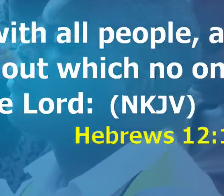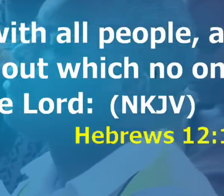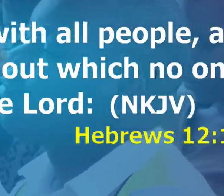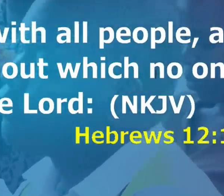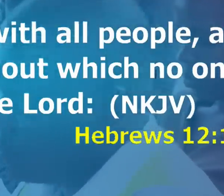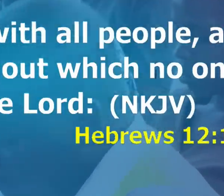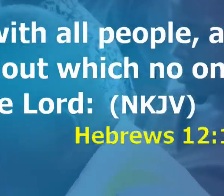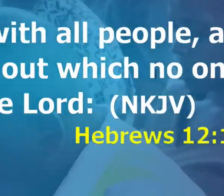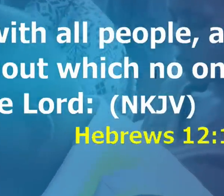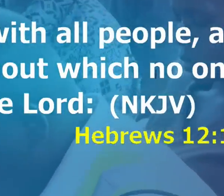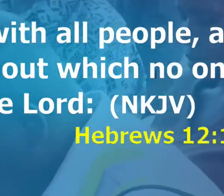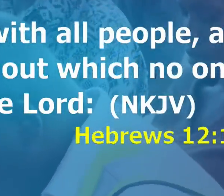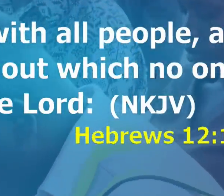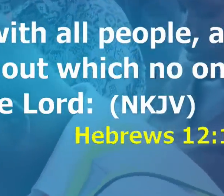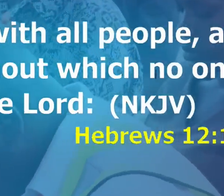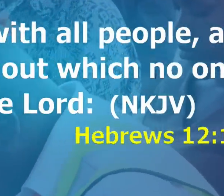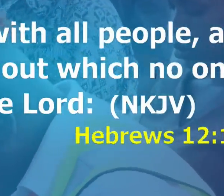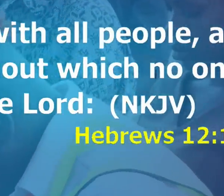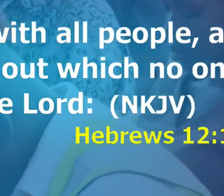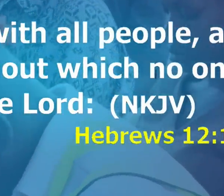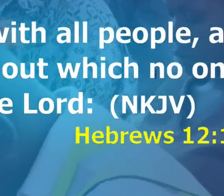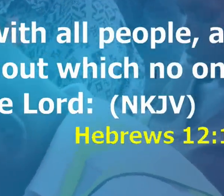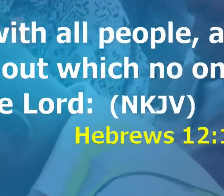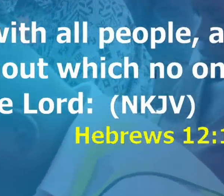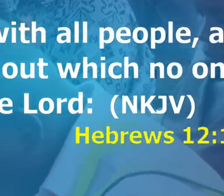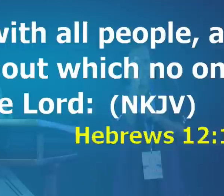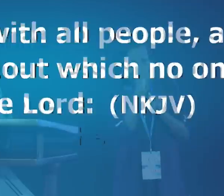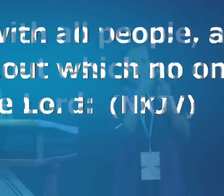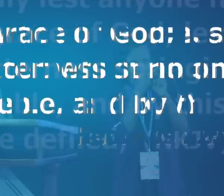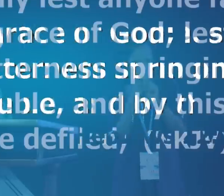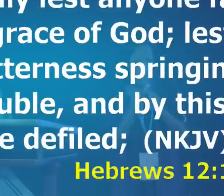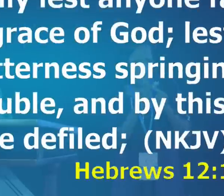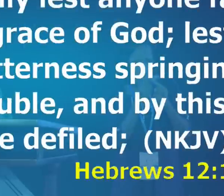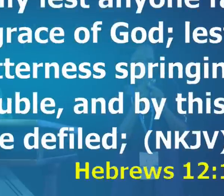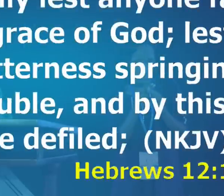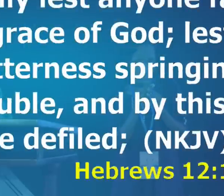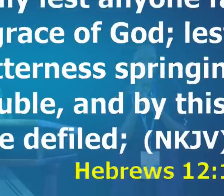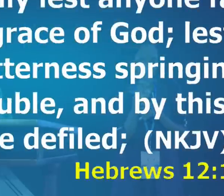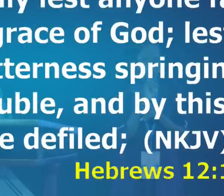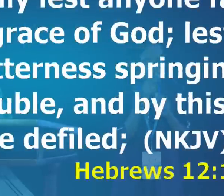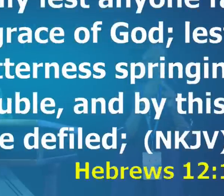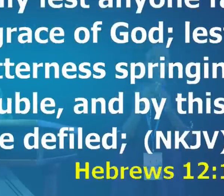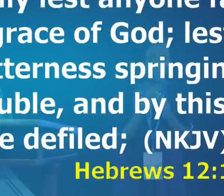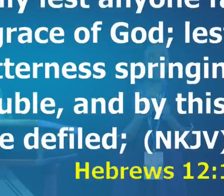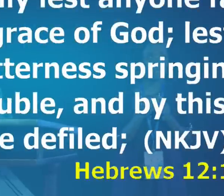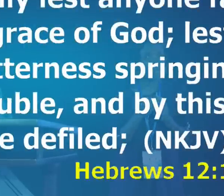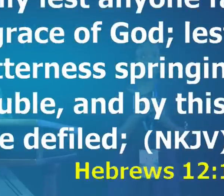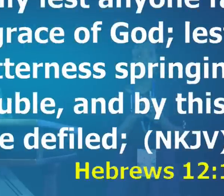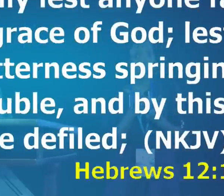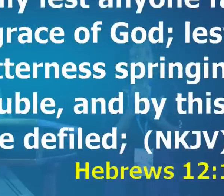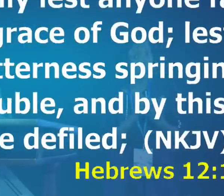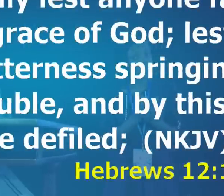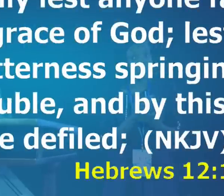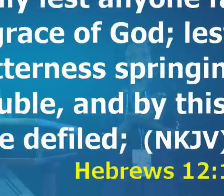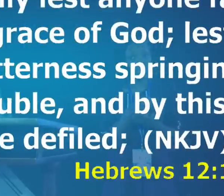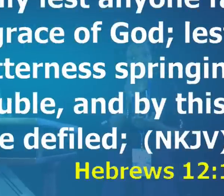Looking carefully. Nga mutunuulira nnyo. Lest anyone fall short